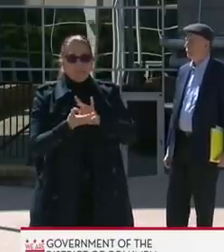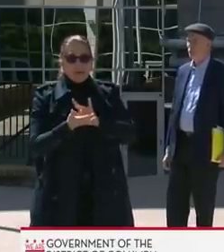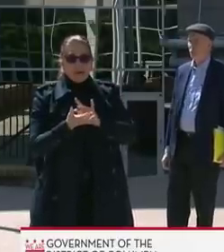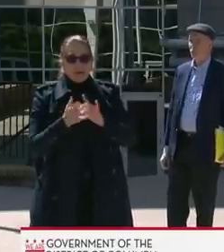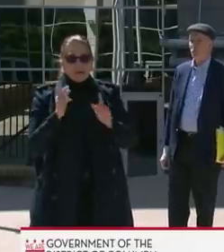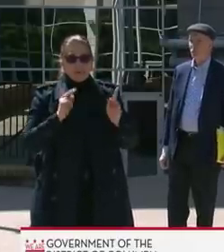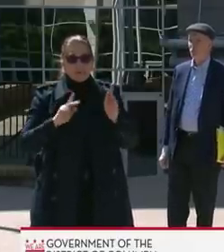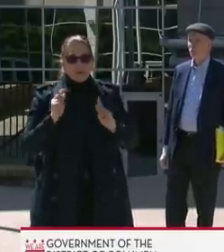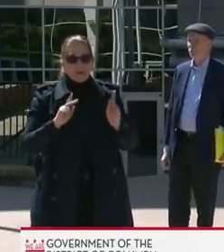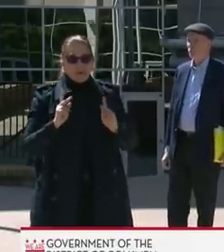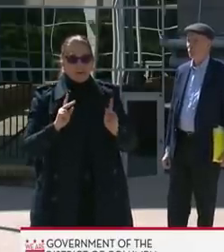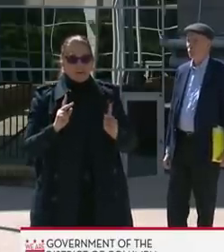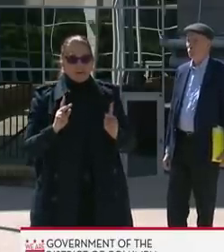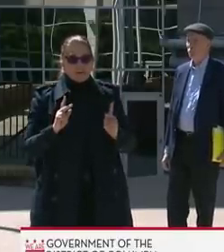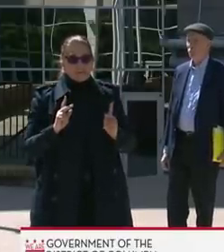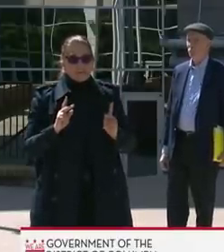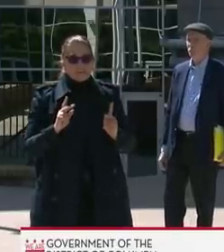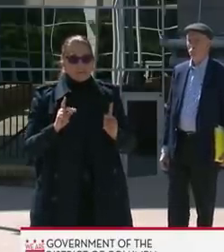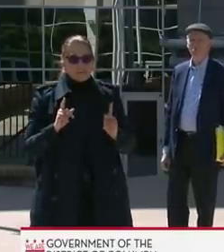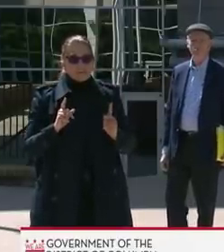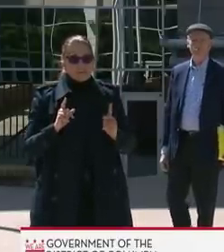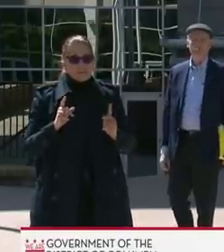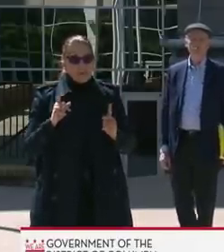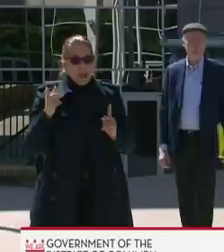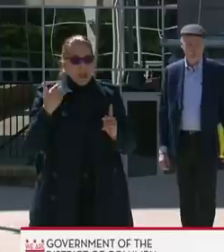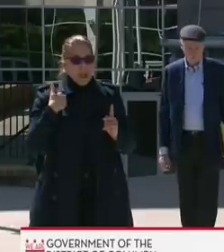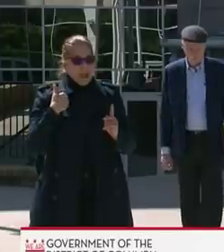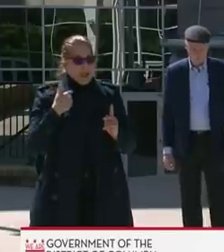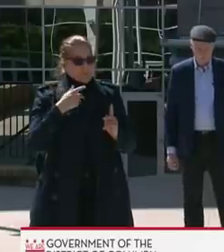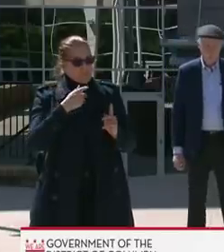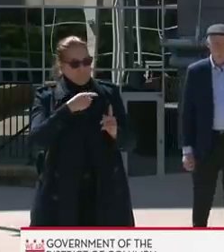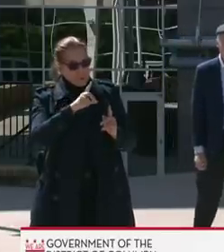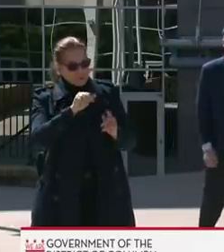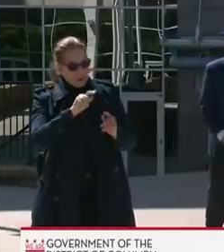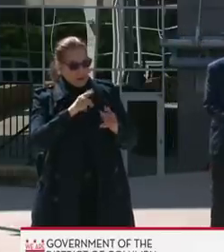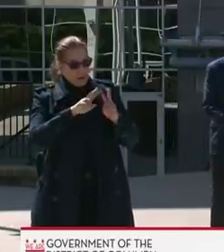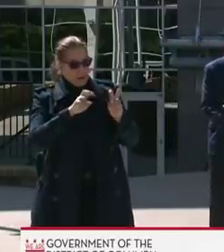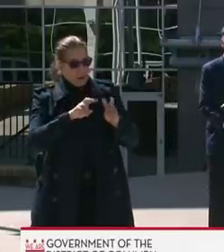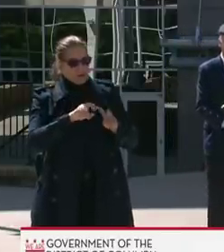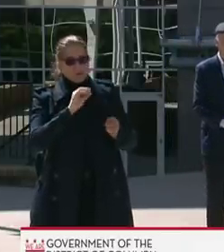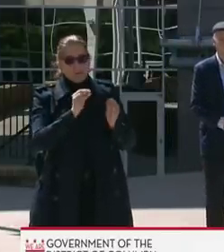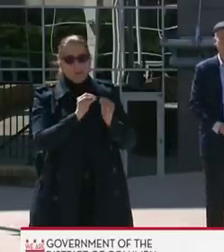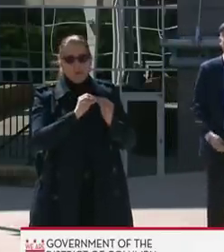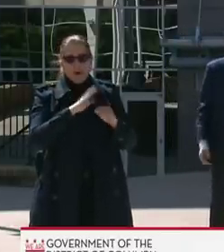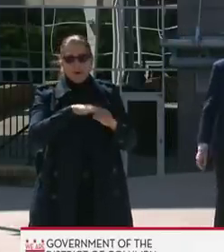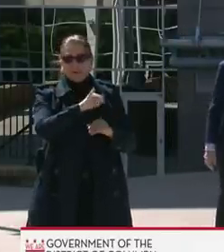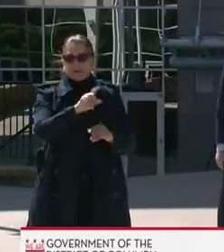kind of analyzing the medical data. Yes.